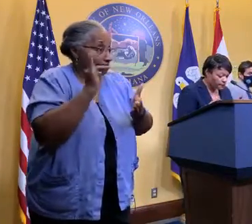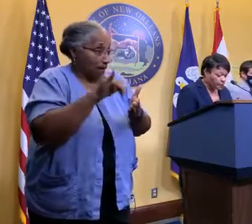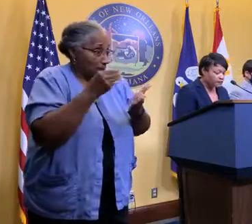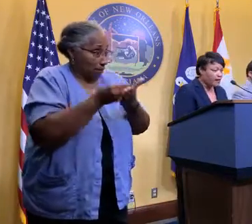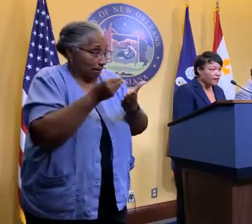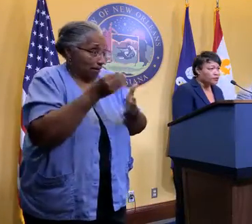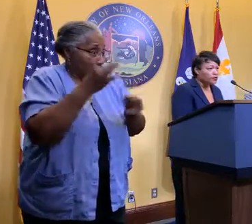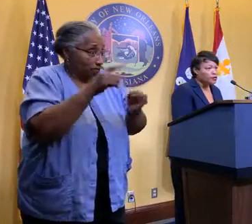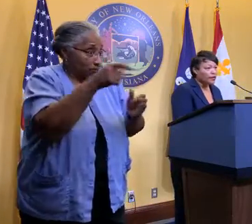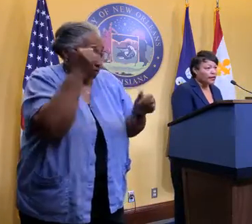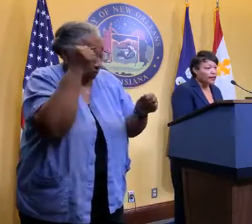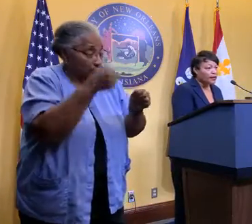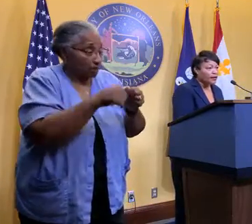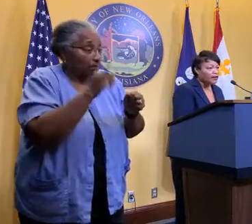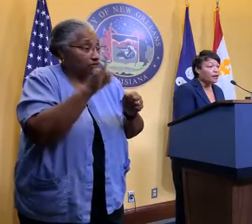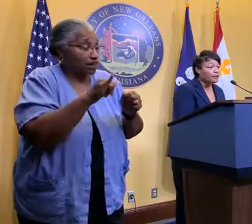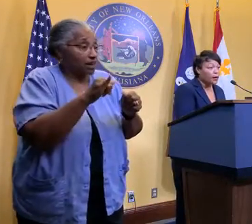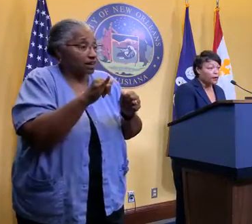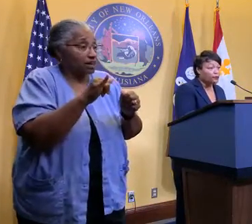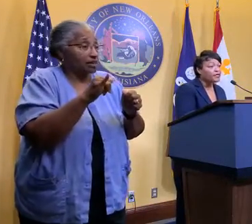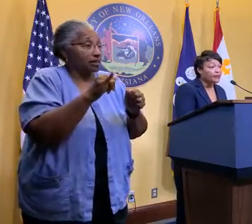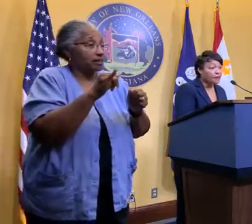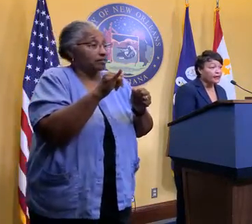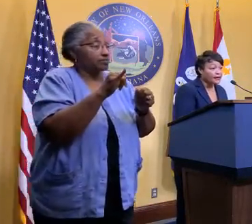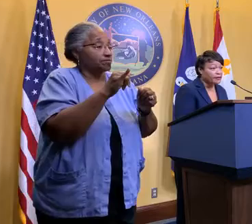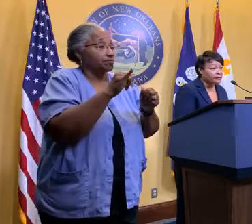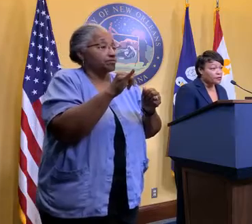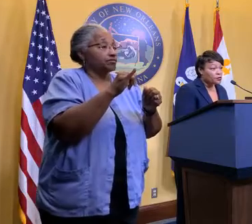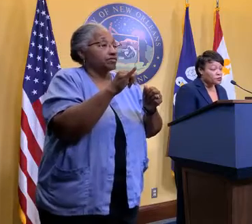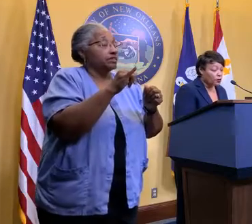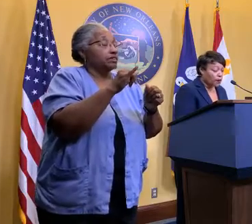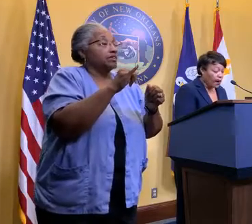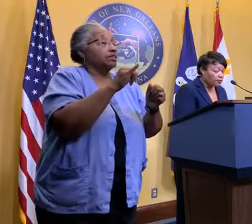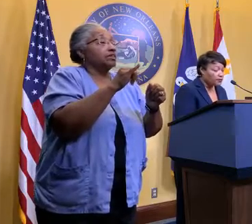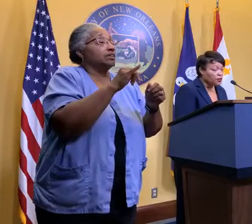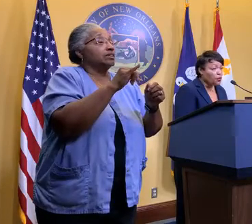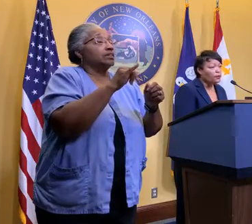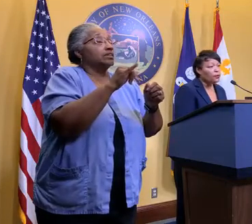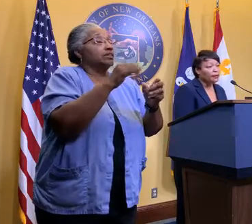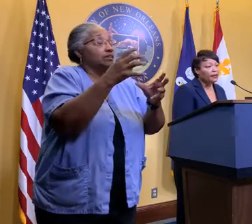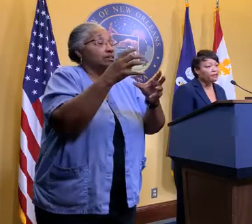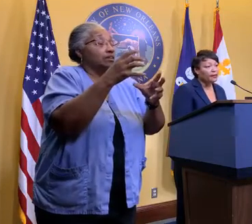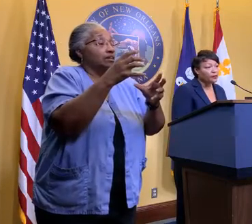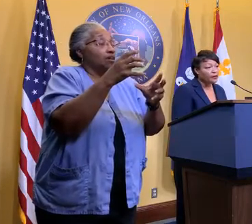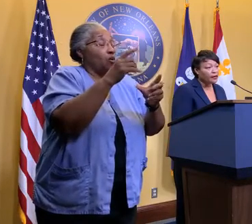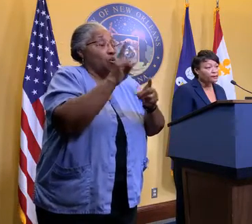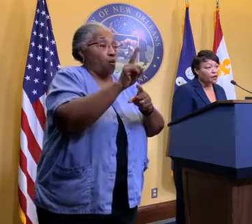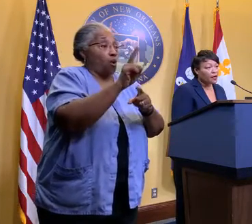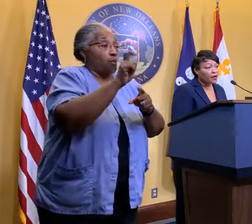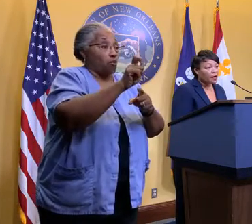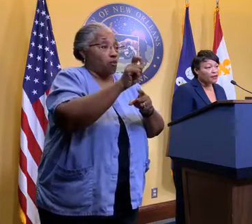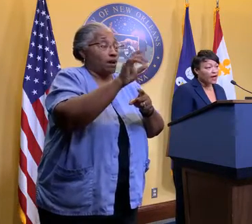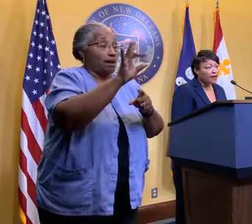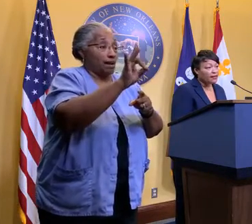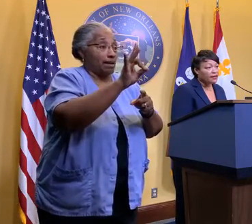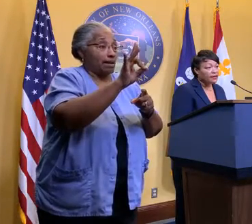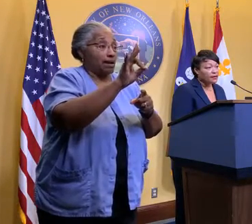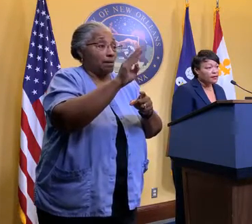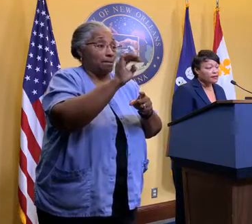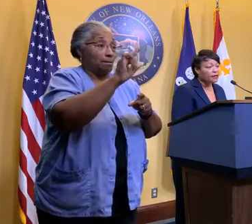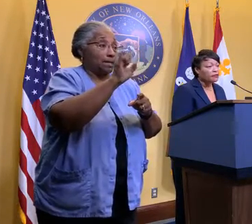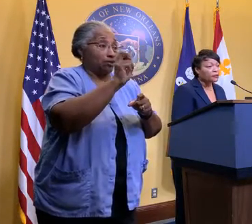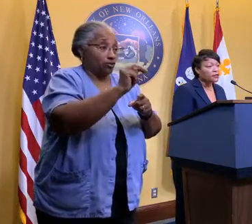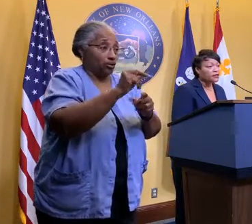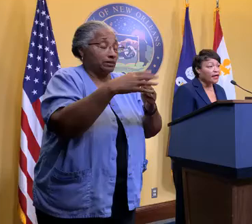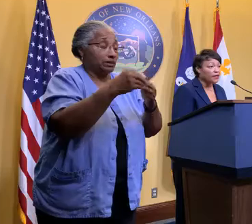recall, were diluted and redirected. So out of the 1.8 billion that